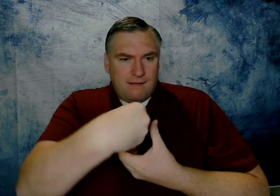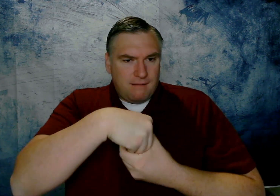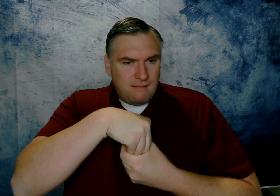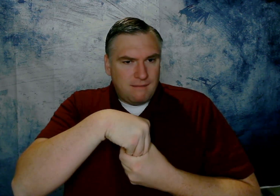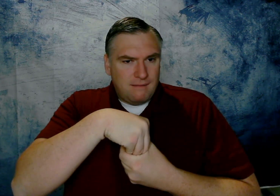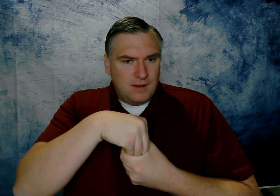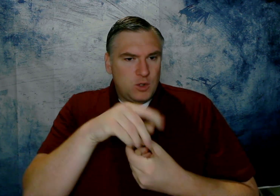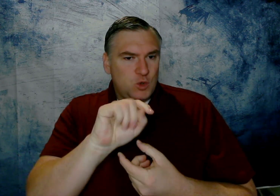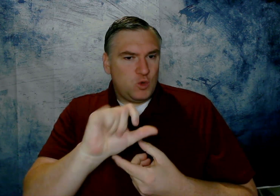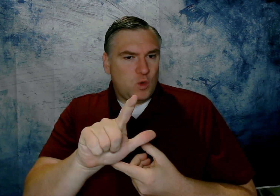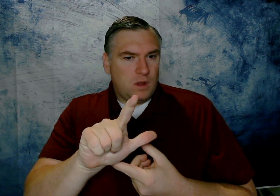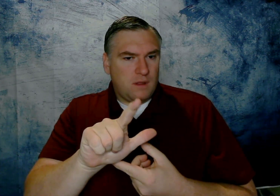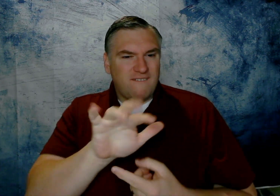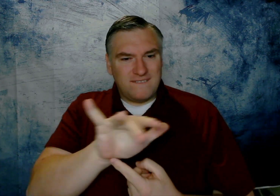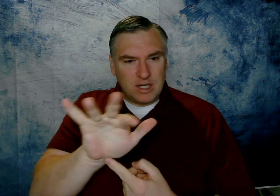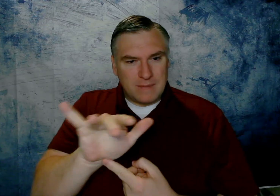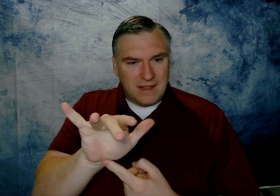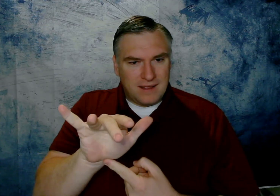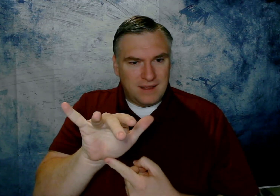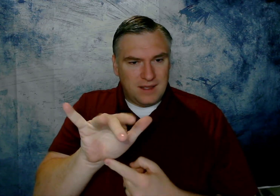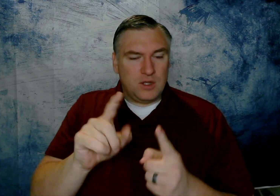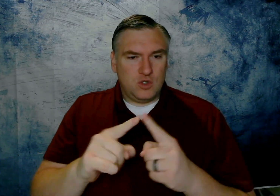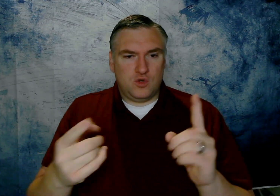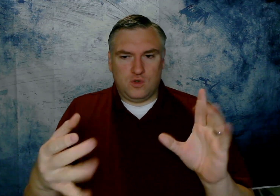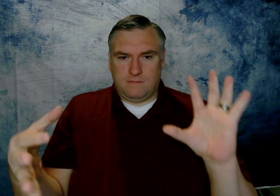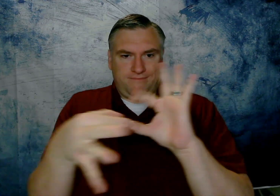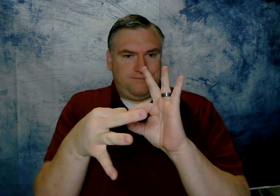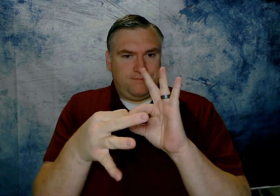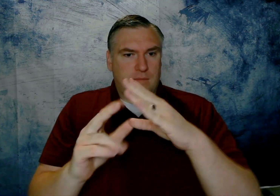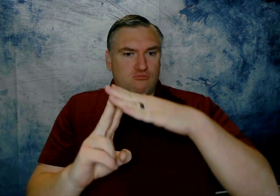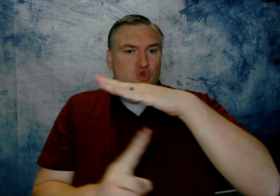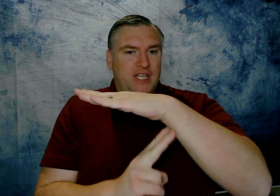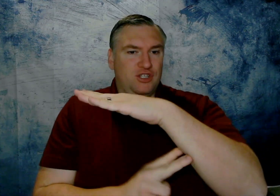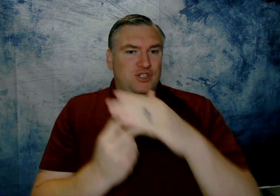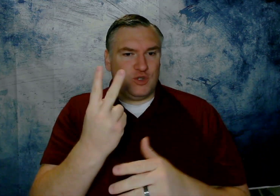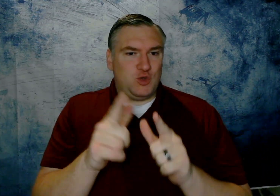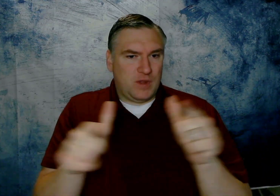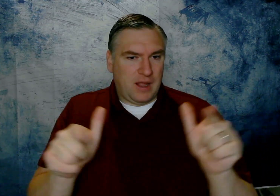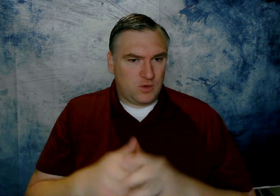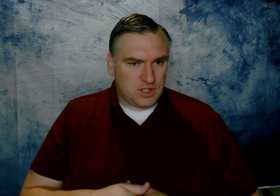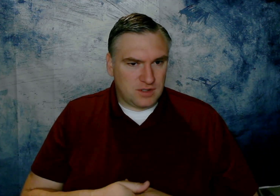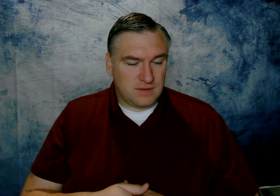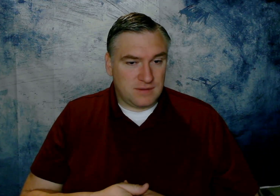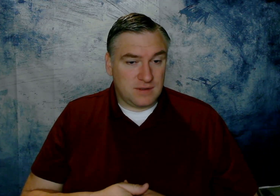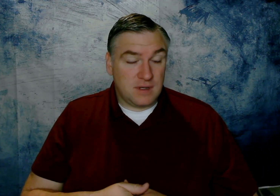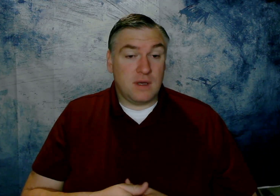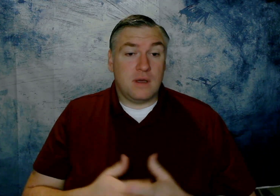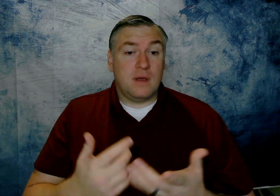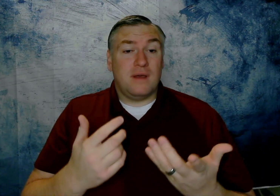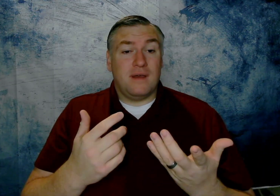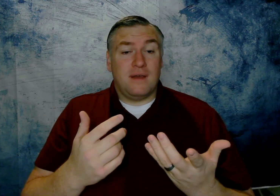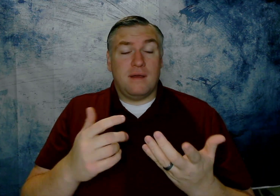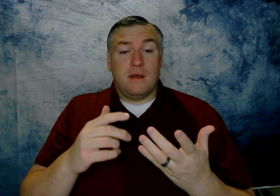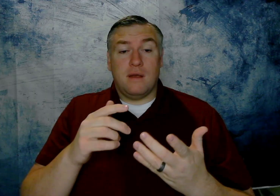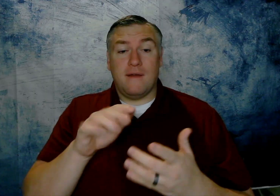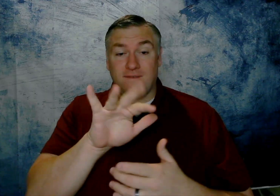has an internal tool, an internalized tool called fingerspelling that acts as a bridge, a link between the two languages.